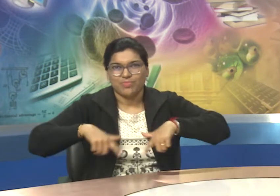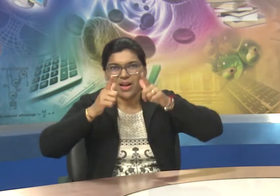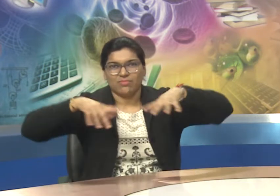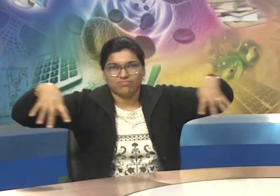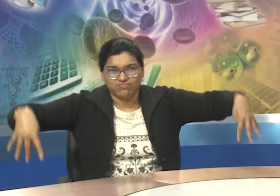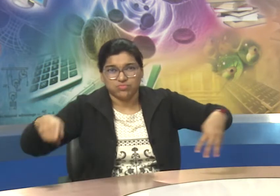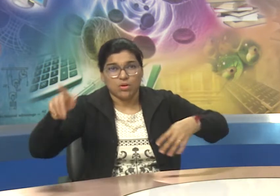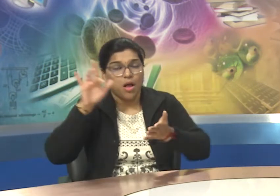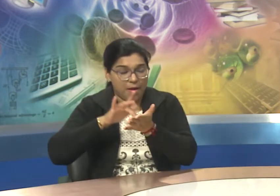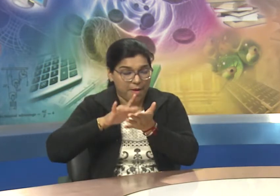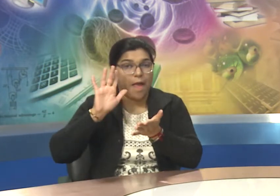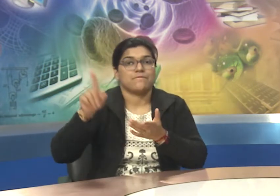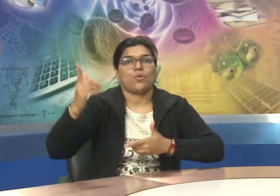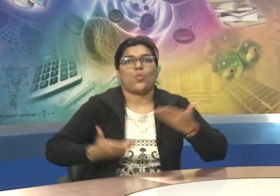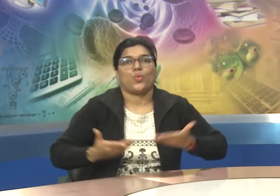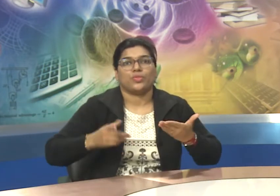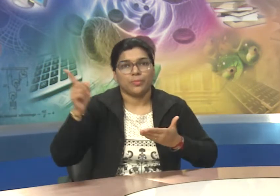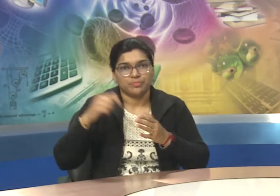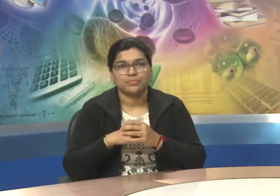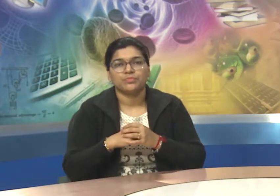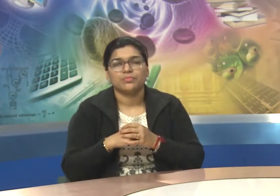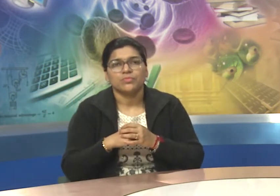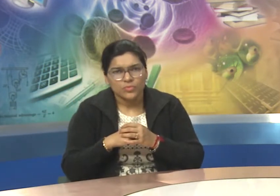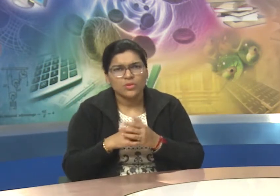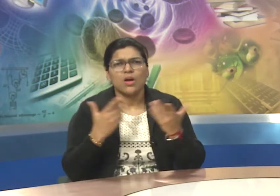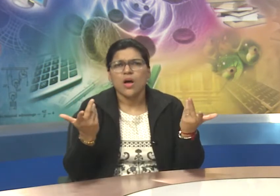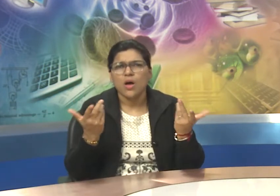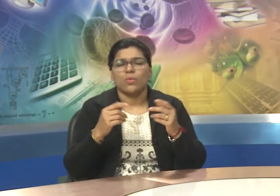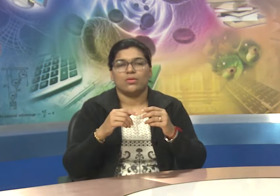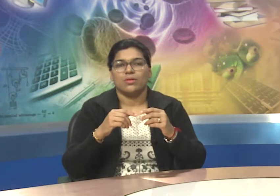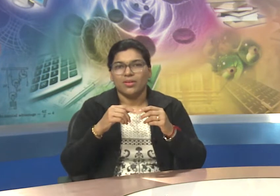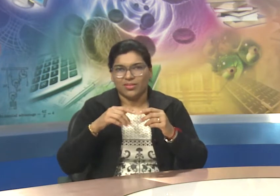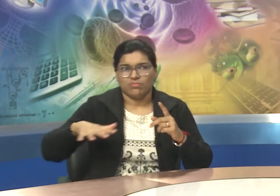3.6 meter around the trunk